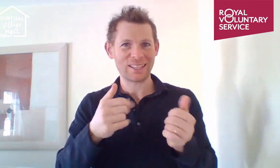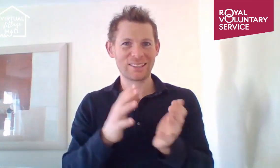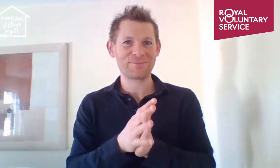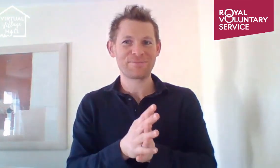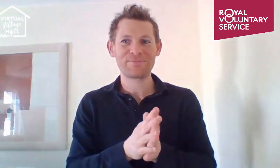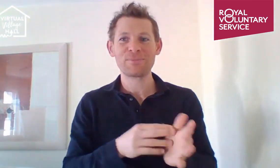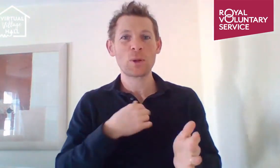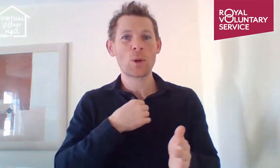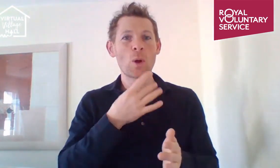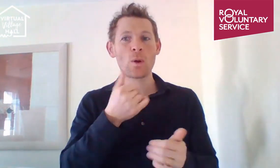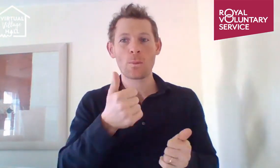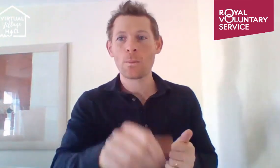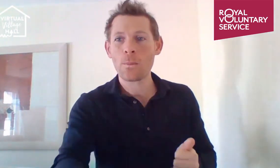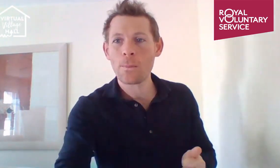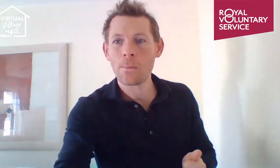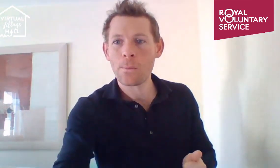they've chosen to go into.